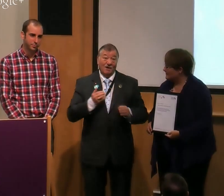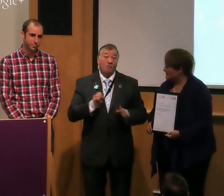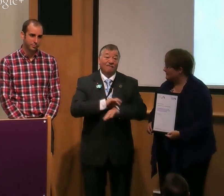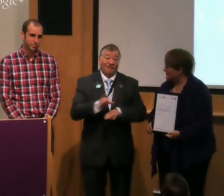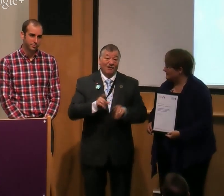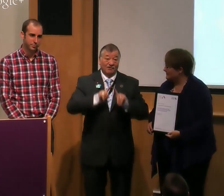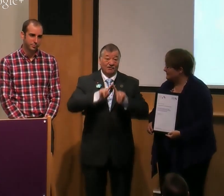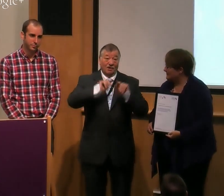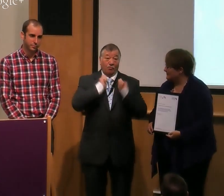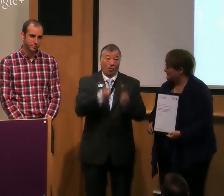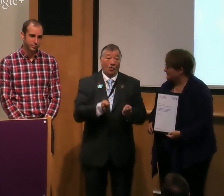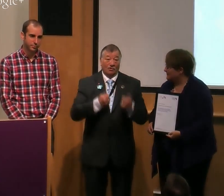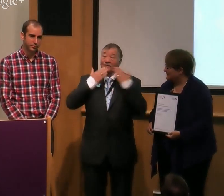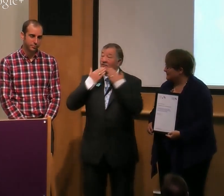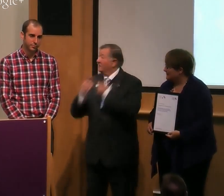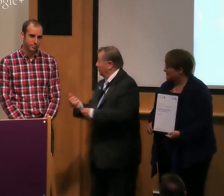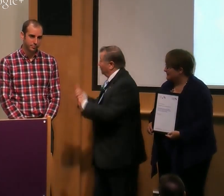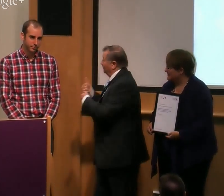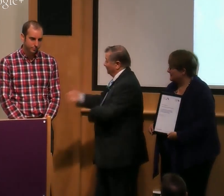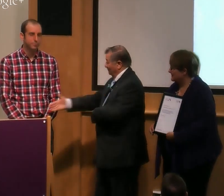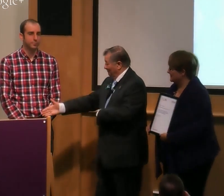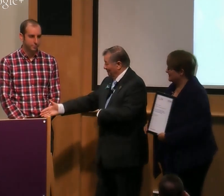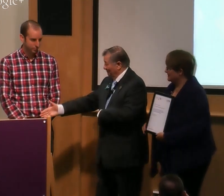It's actual a professional